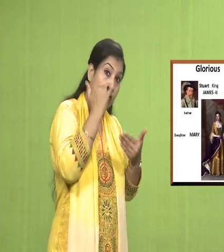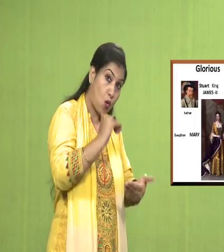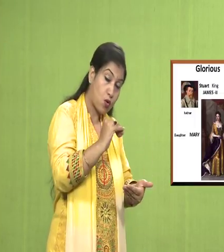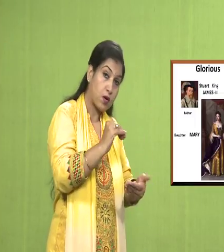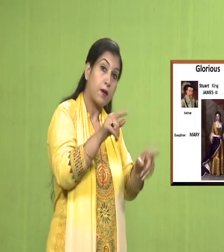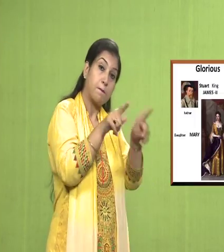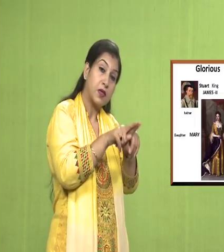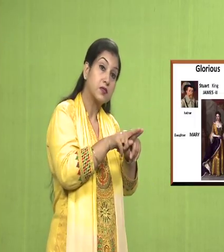III